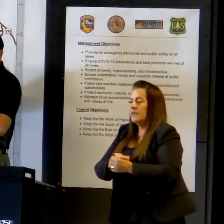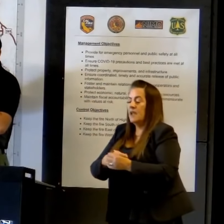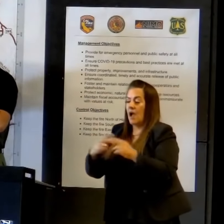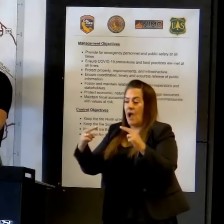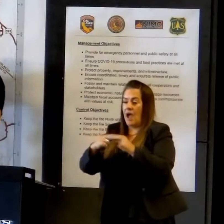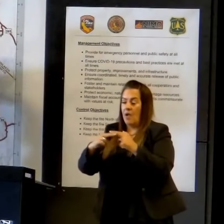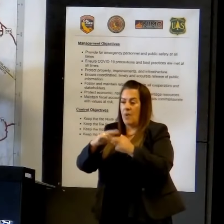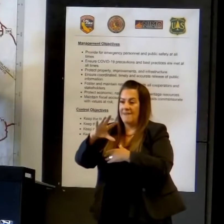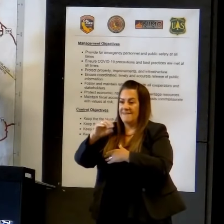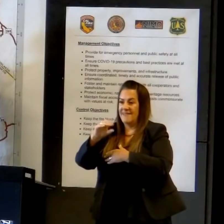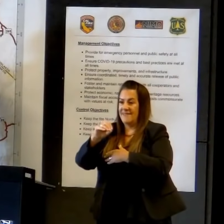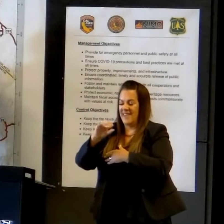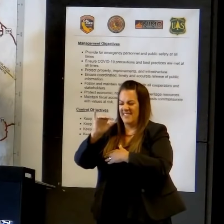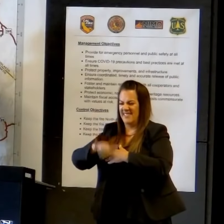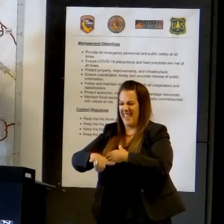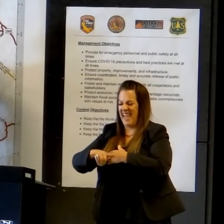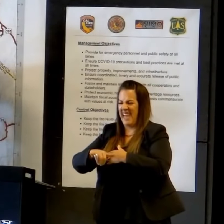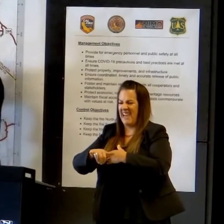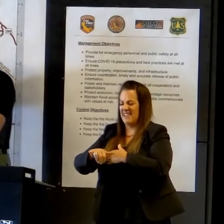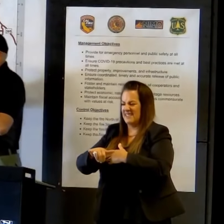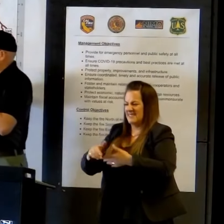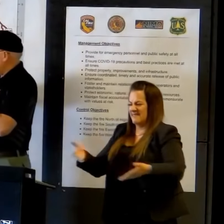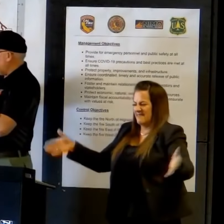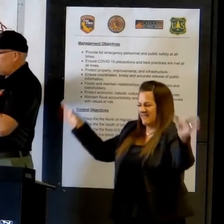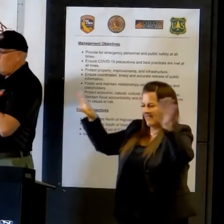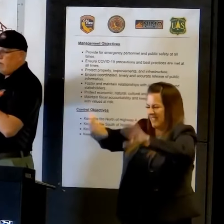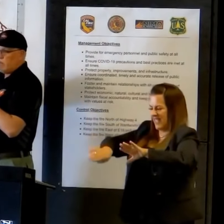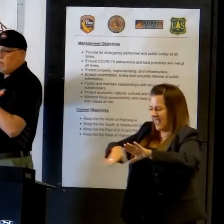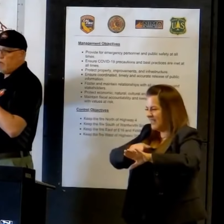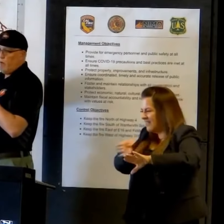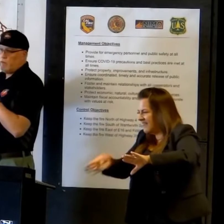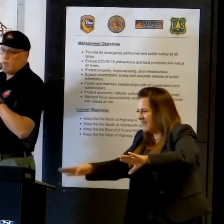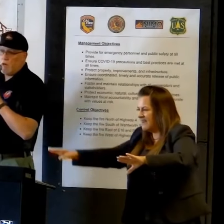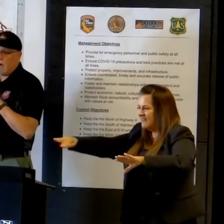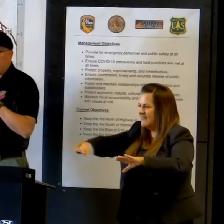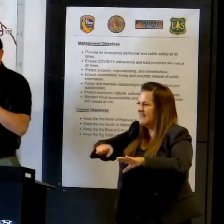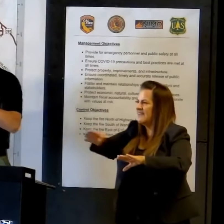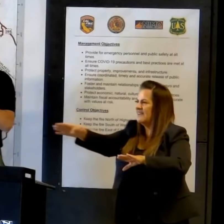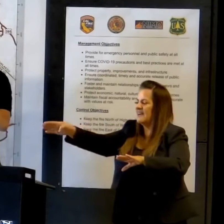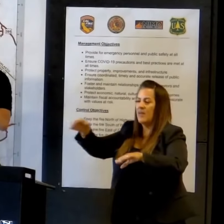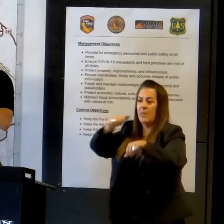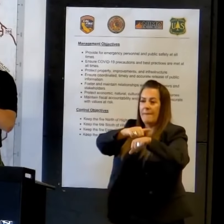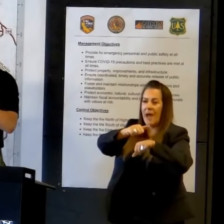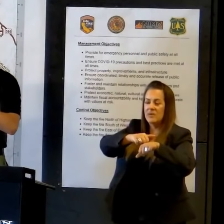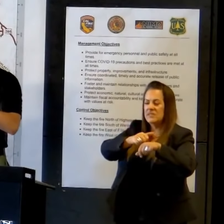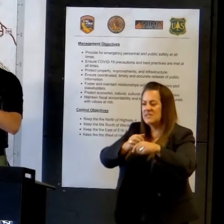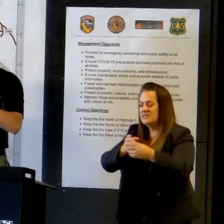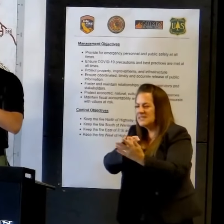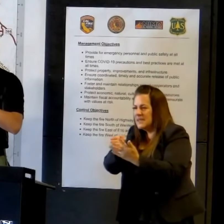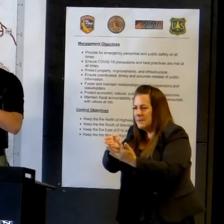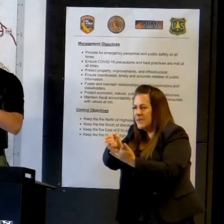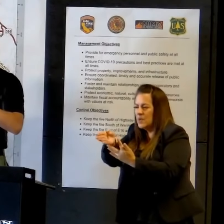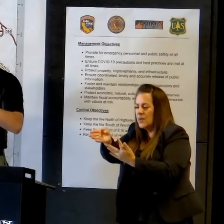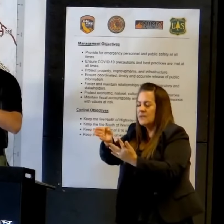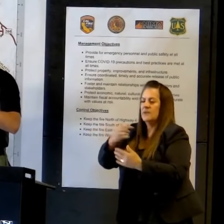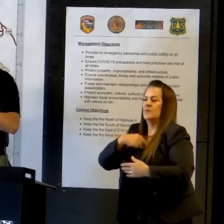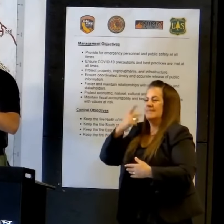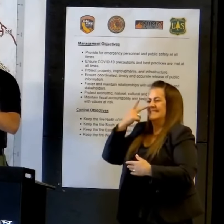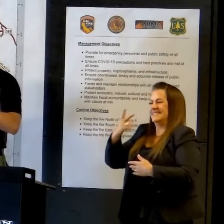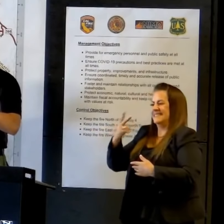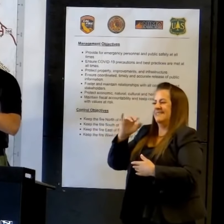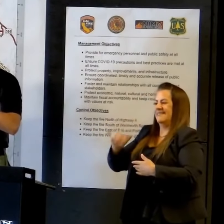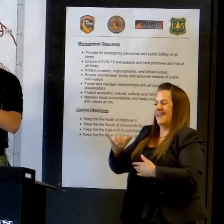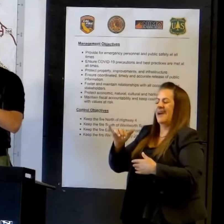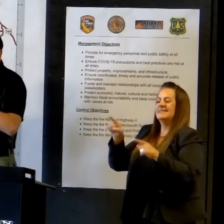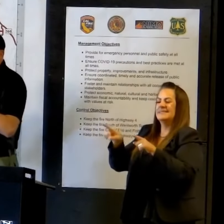50 corridor, because that whole canyon up there just really likes to channel the winds up towards the top. Now, these are winds we've been seeing